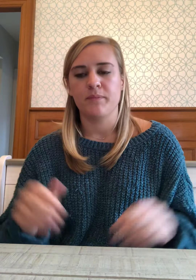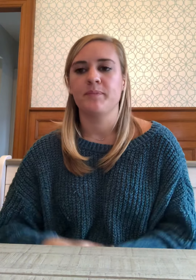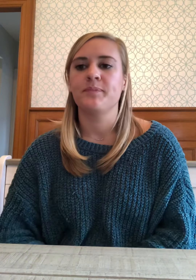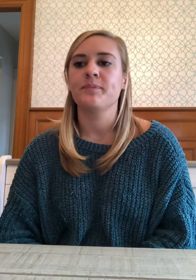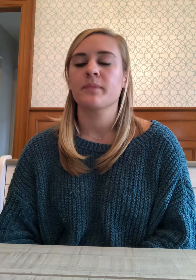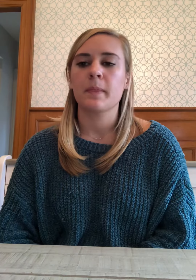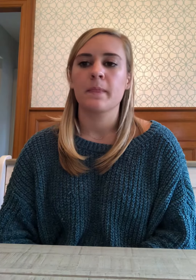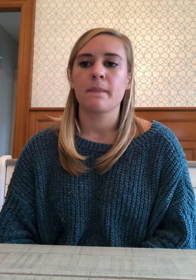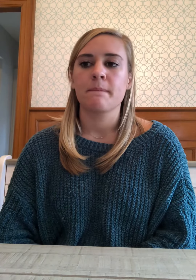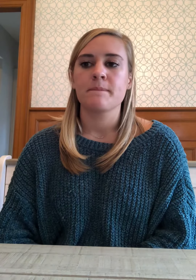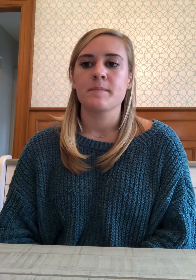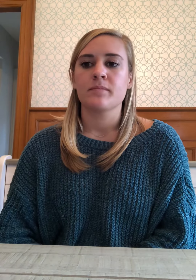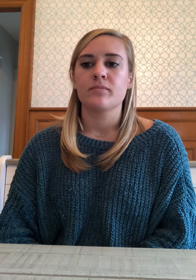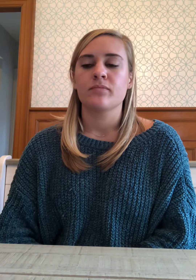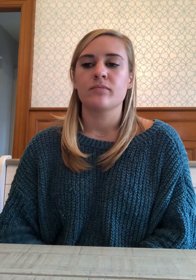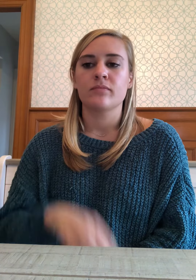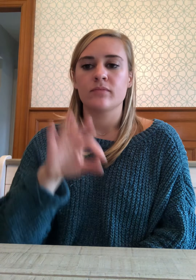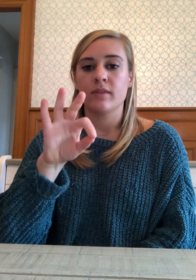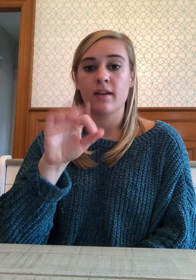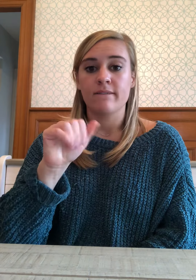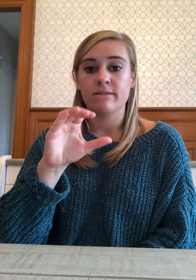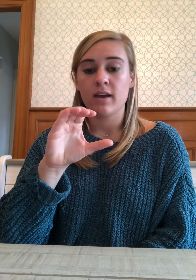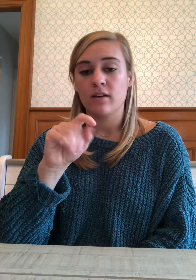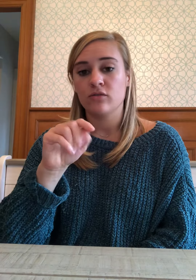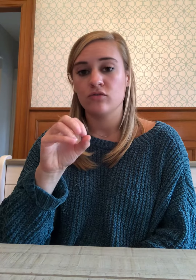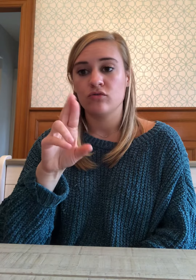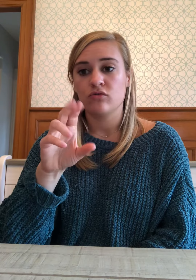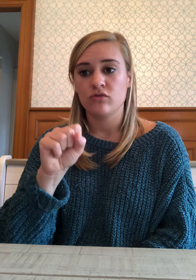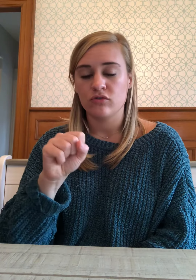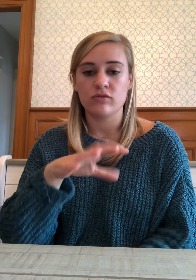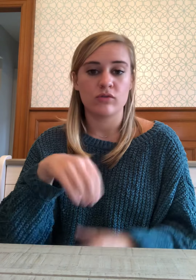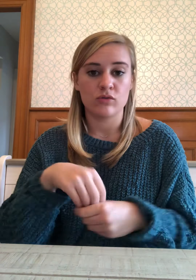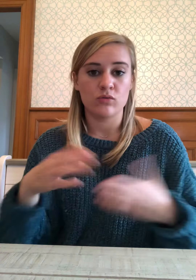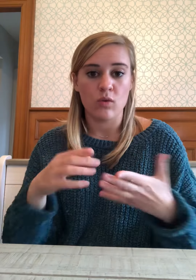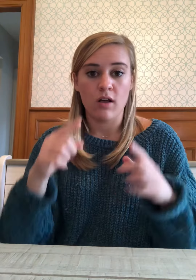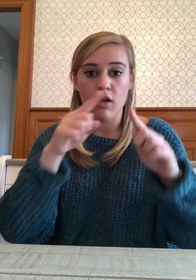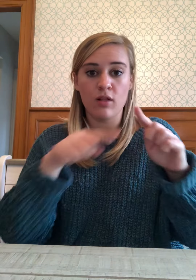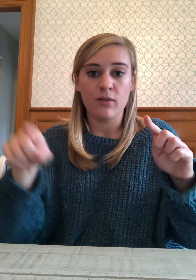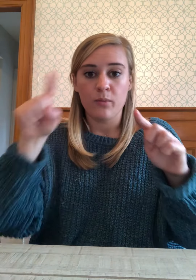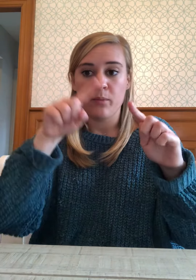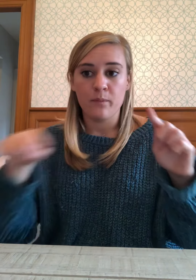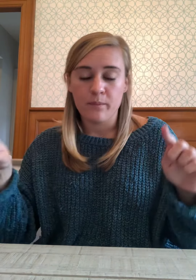Factors in spring design include loops and helices, which reduce stiffness.